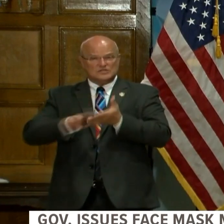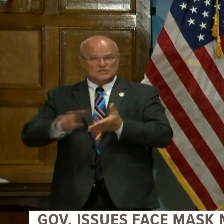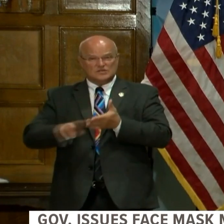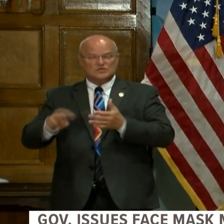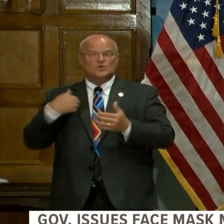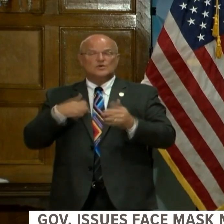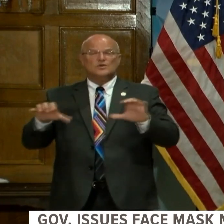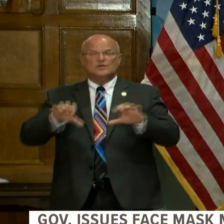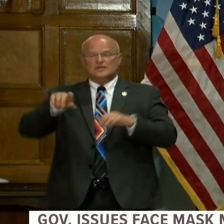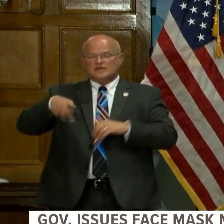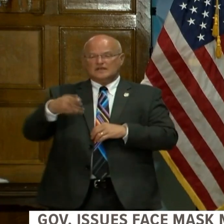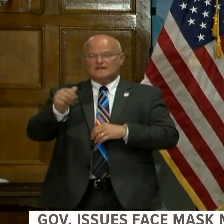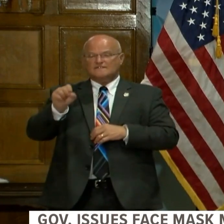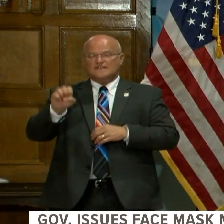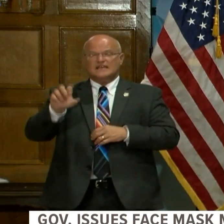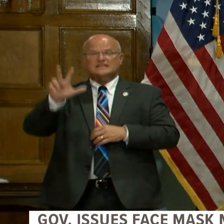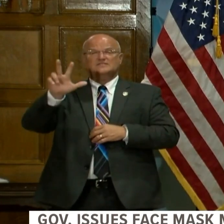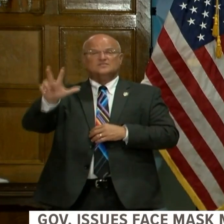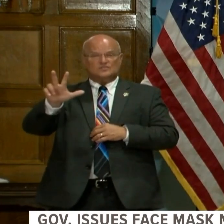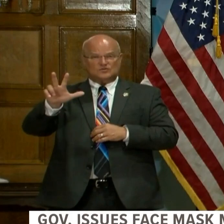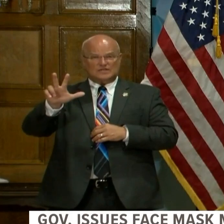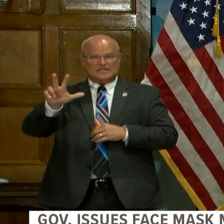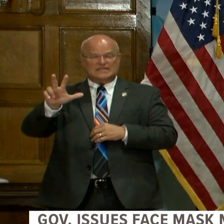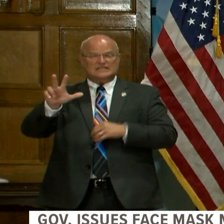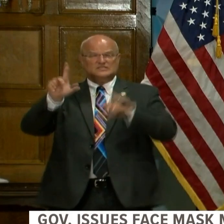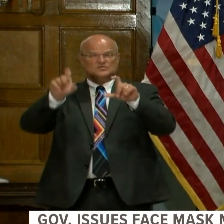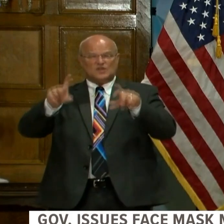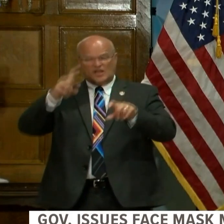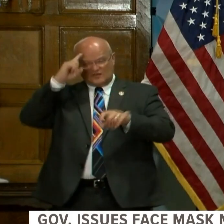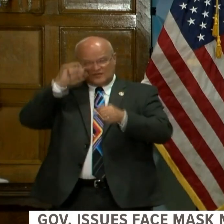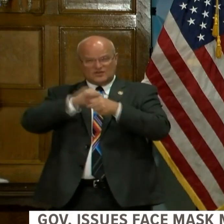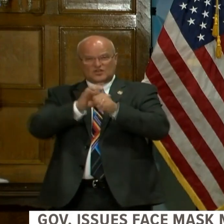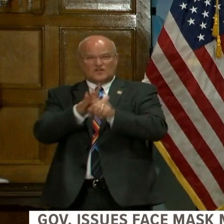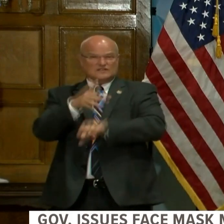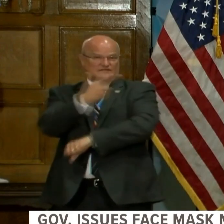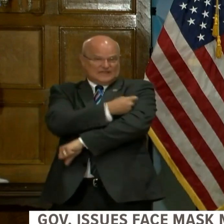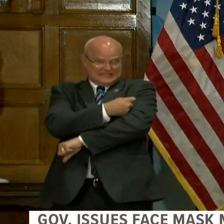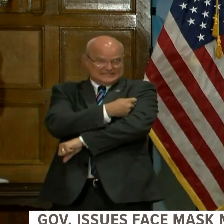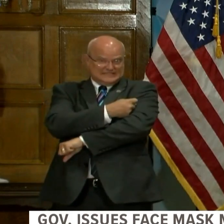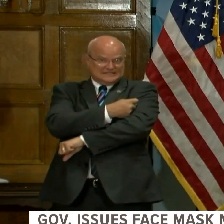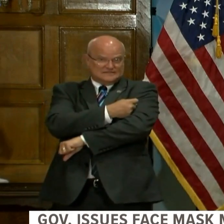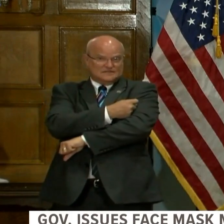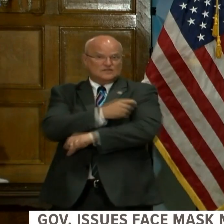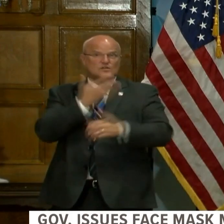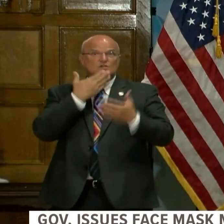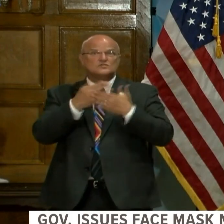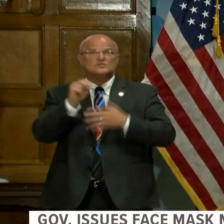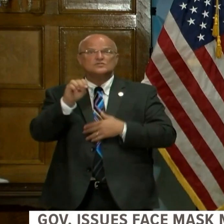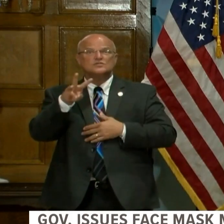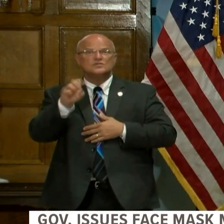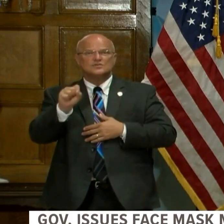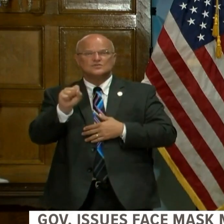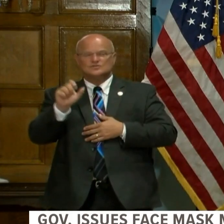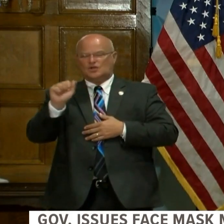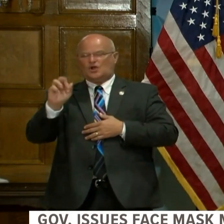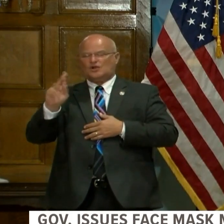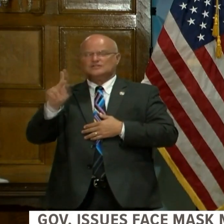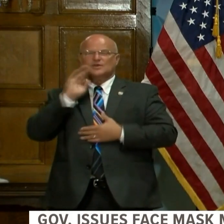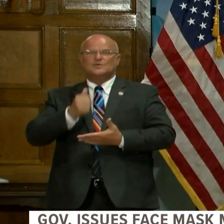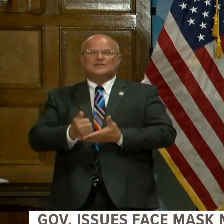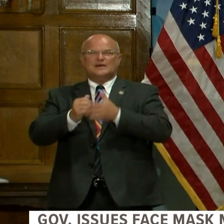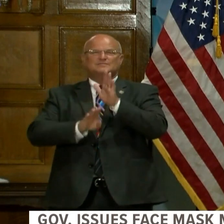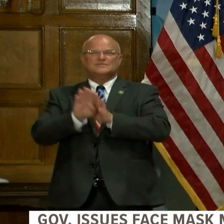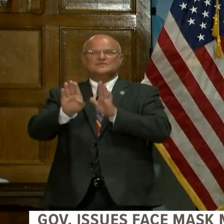3 clinical trial for a COVID-19 vaccine. And that's great news because Arkansans will be helping to develop a vaccine